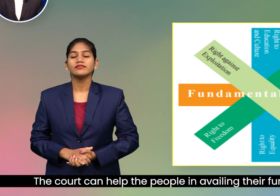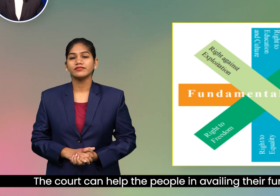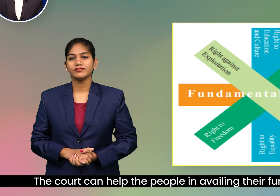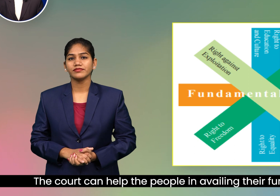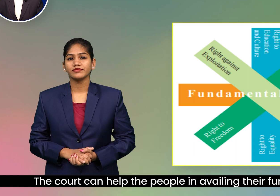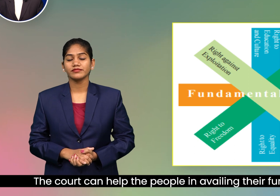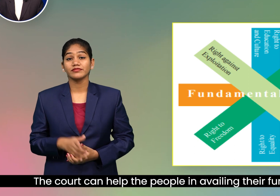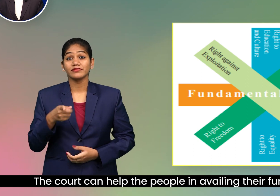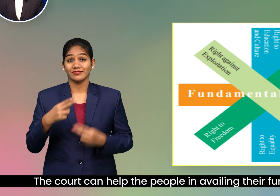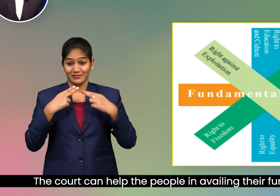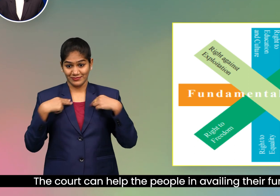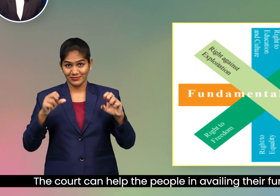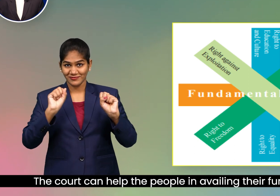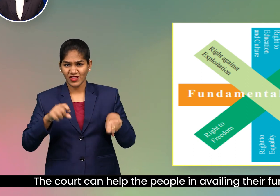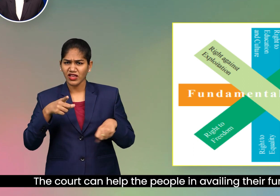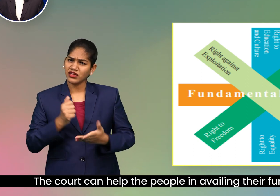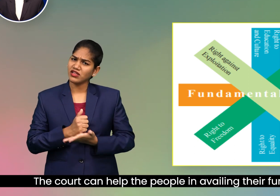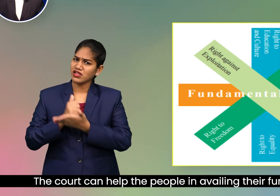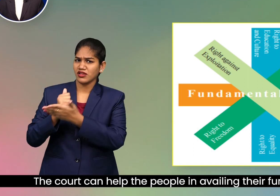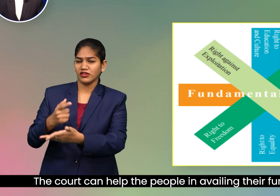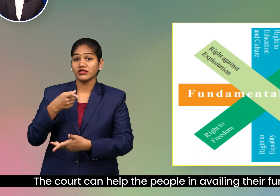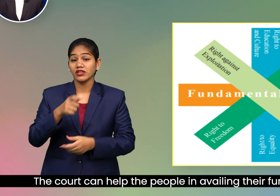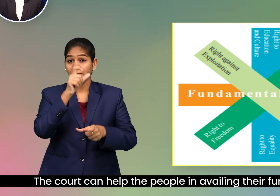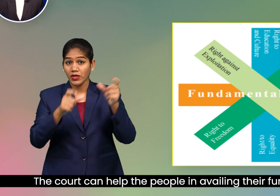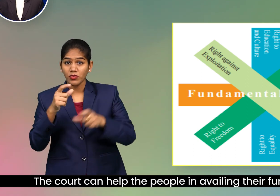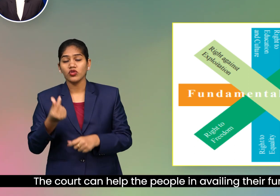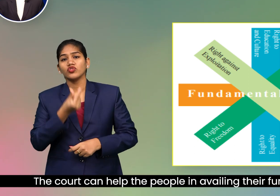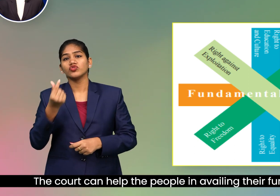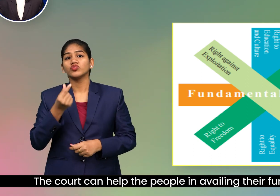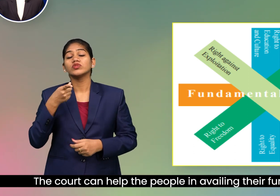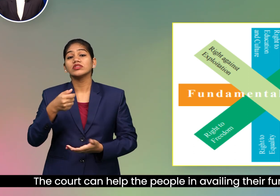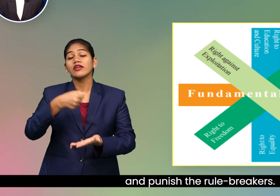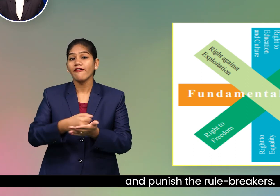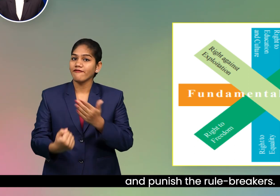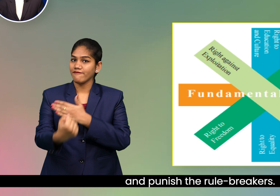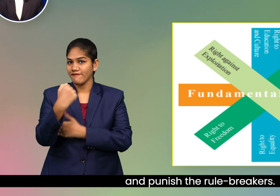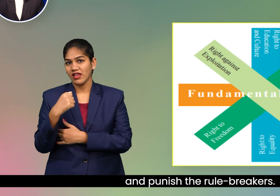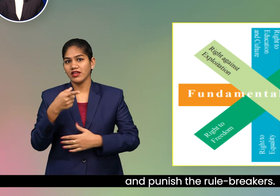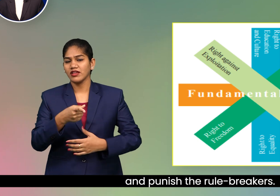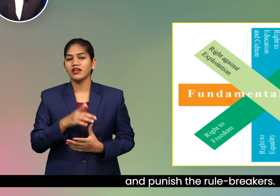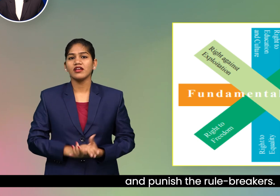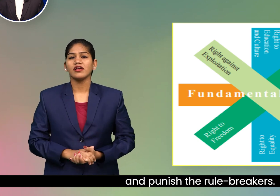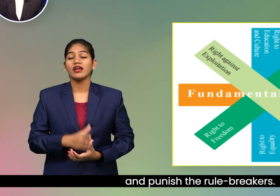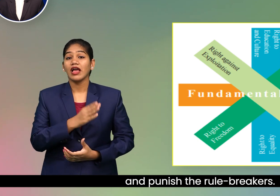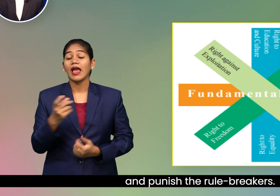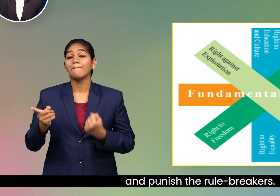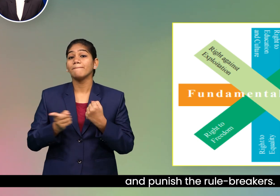The court can help the people in availing their fundamental rights and punish the rule